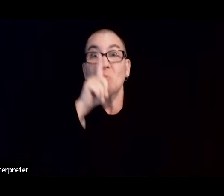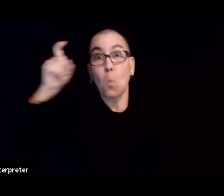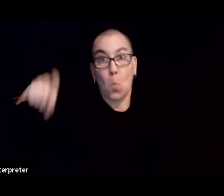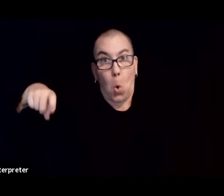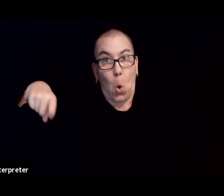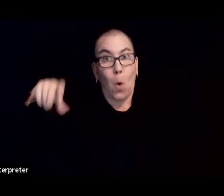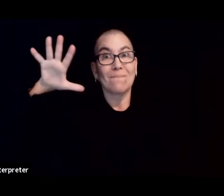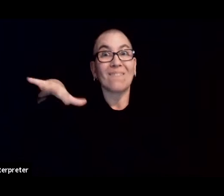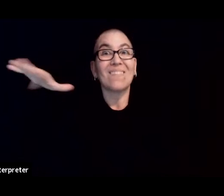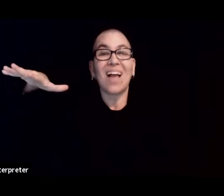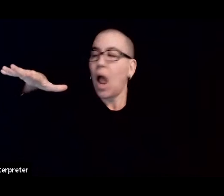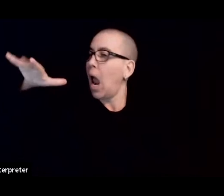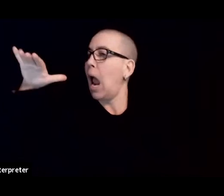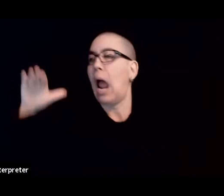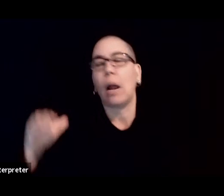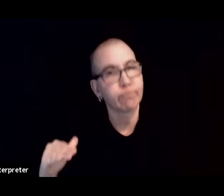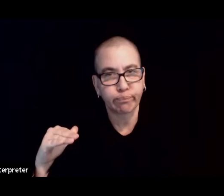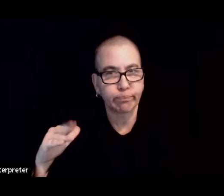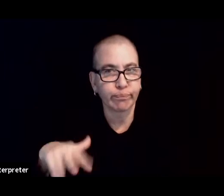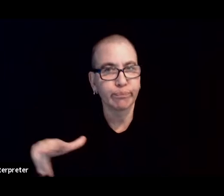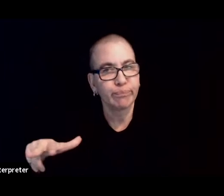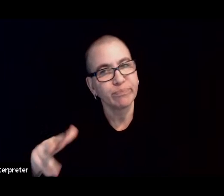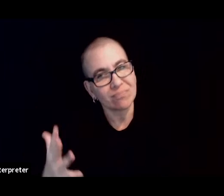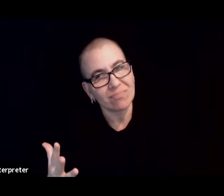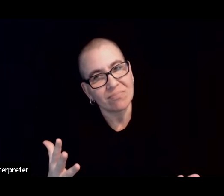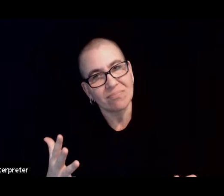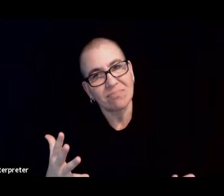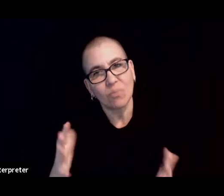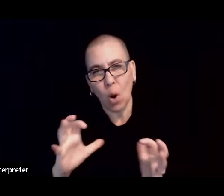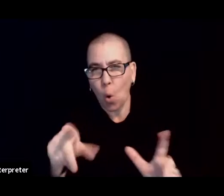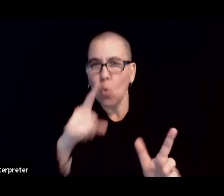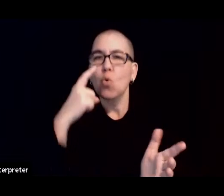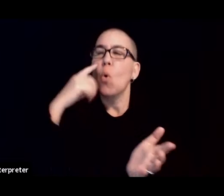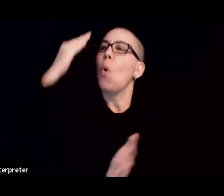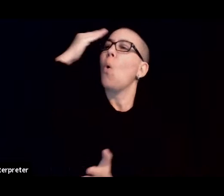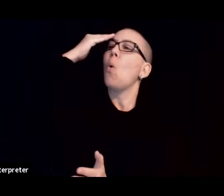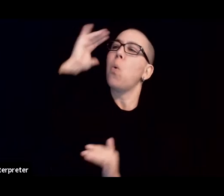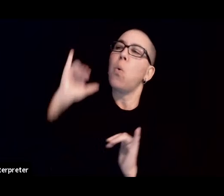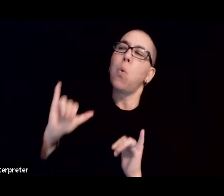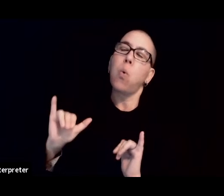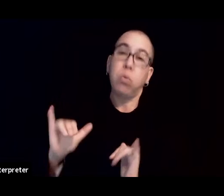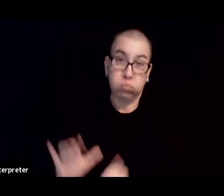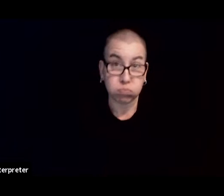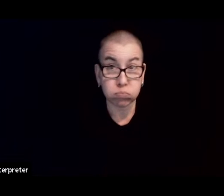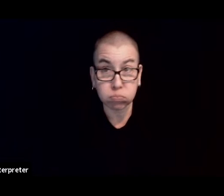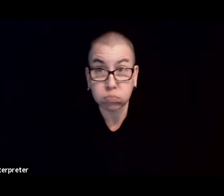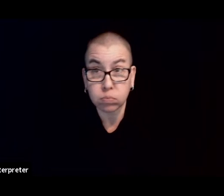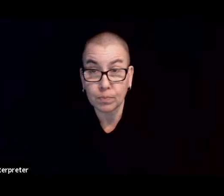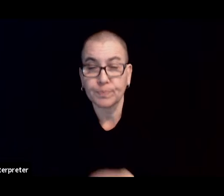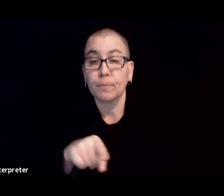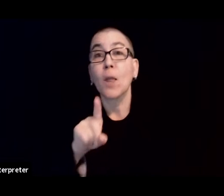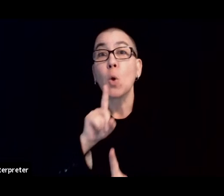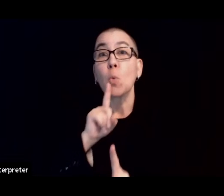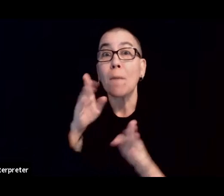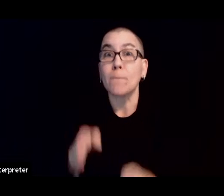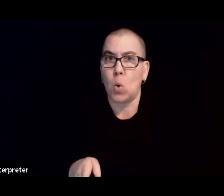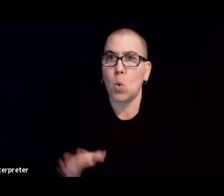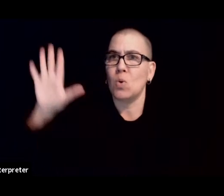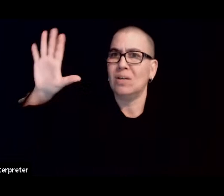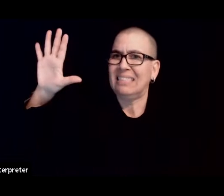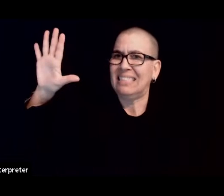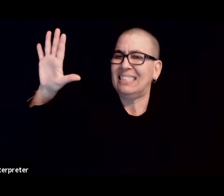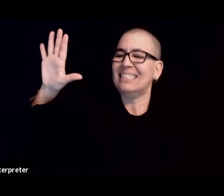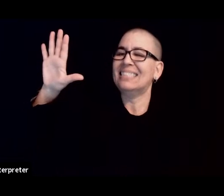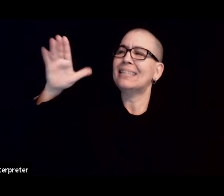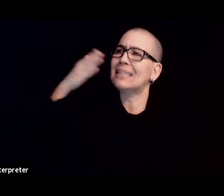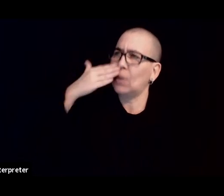recognize that is happening. Okay, got it. Now, the total number of Pfizer vaccines that we're going